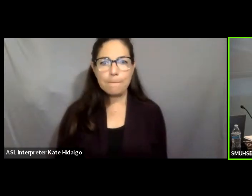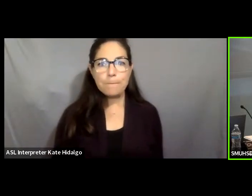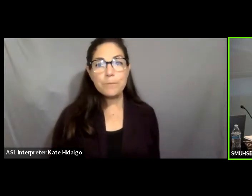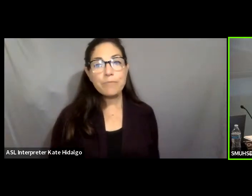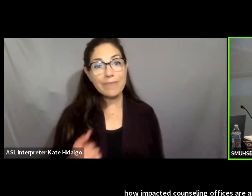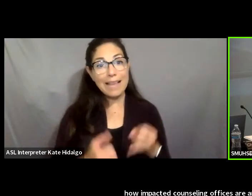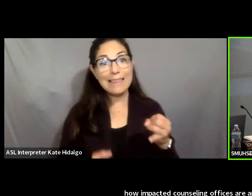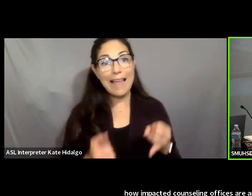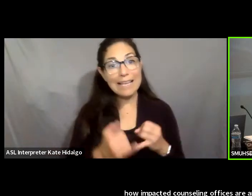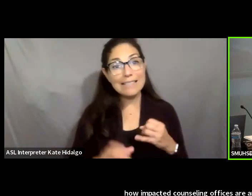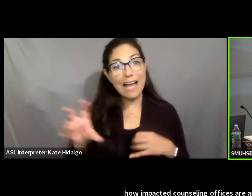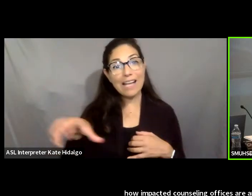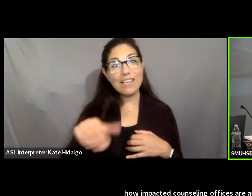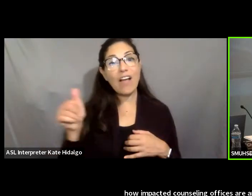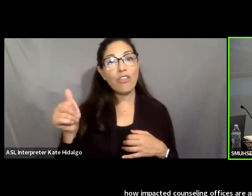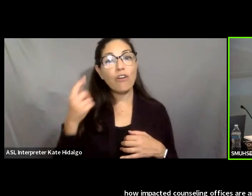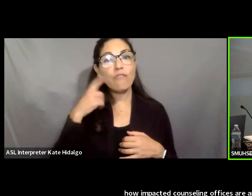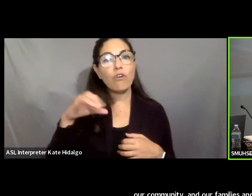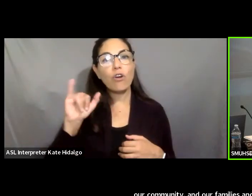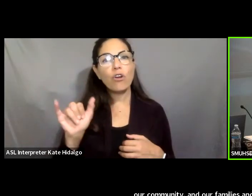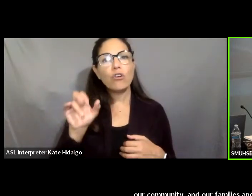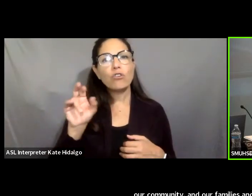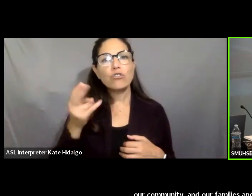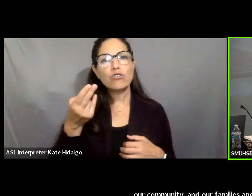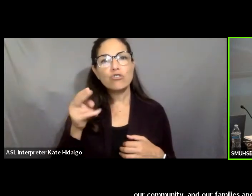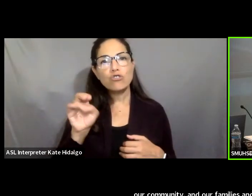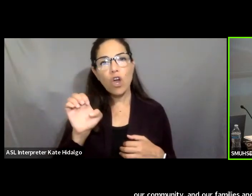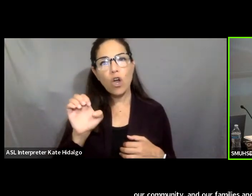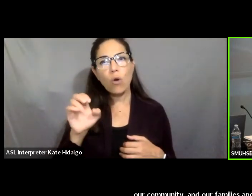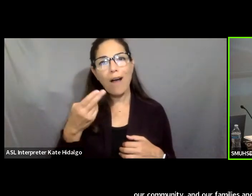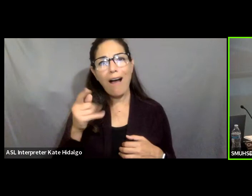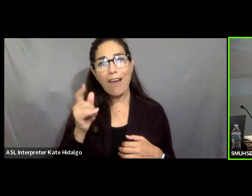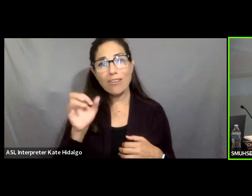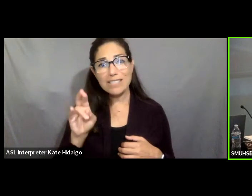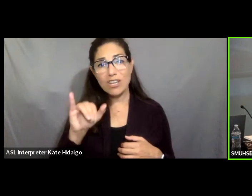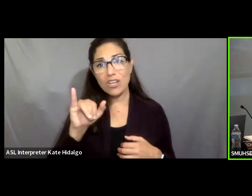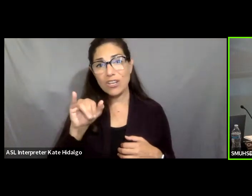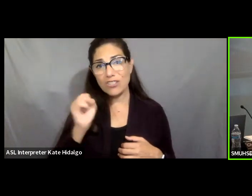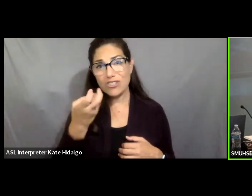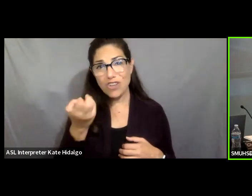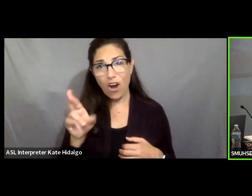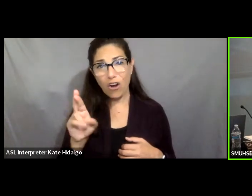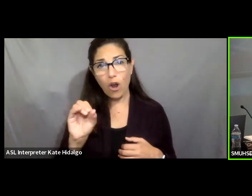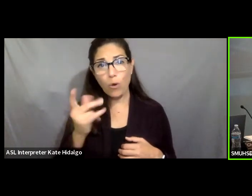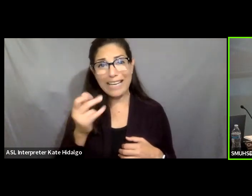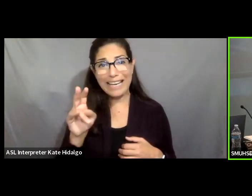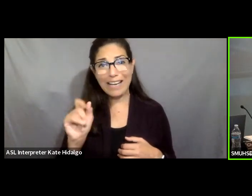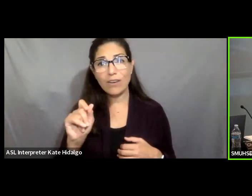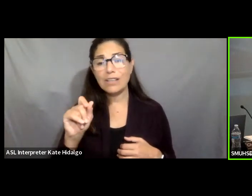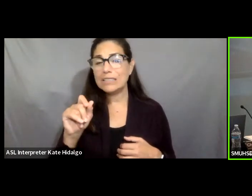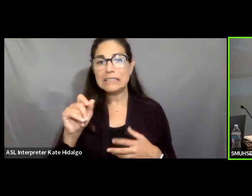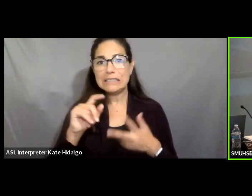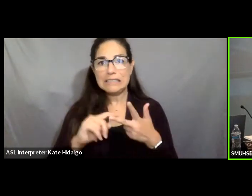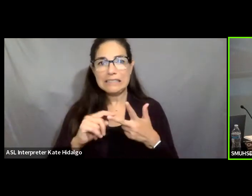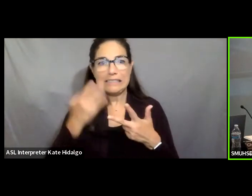lastly, another shout out for Joe Huddleston, Shara Kino, and Laura Chalkley. We had our first student board